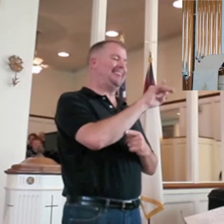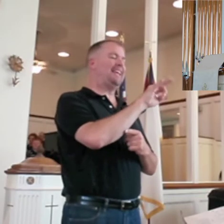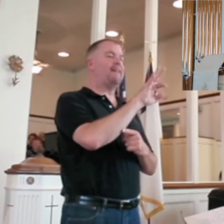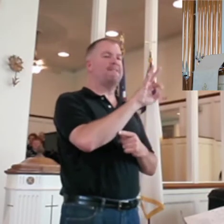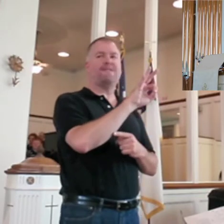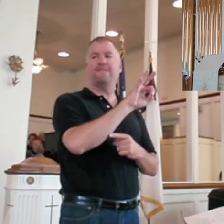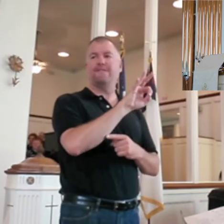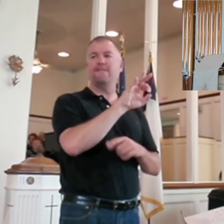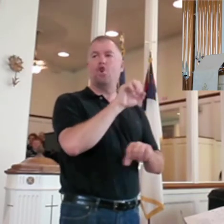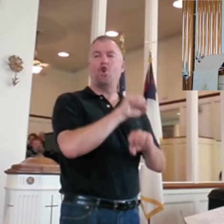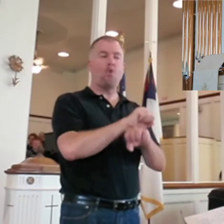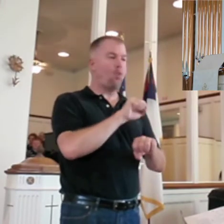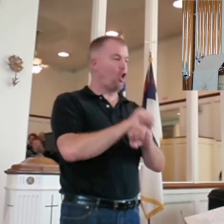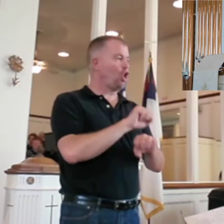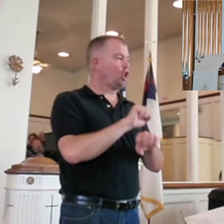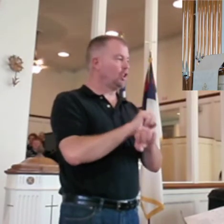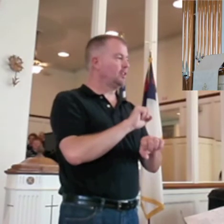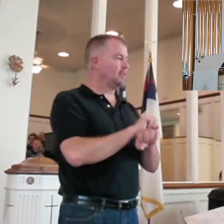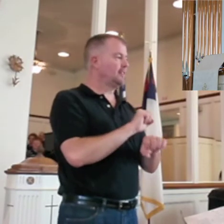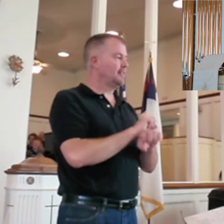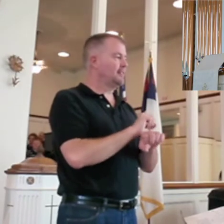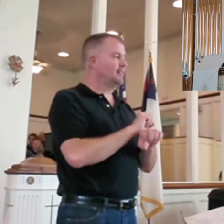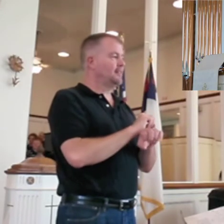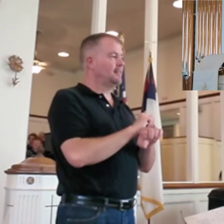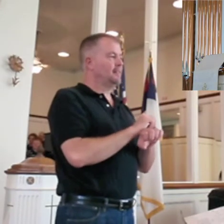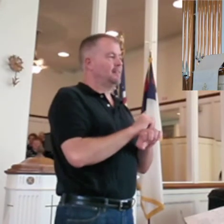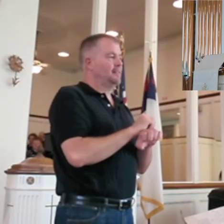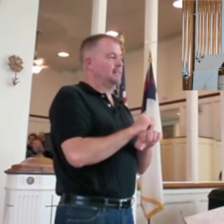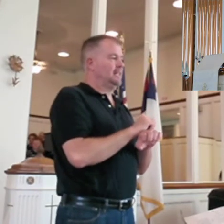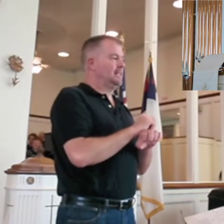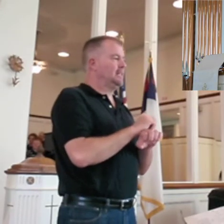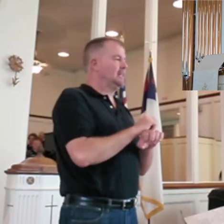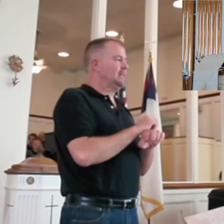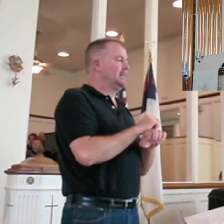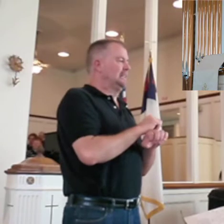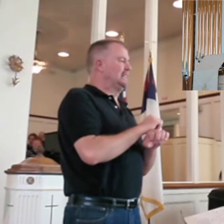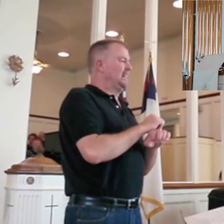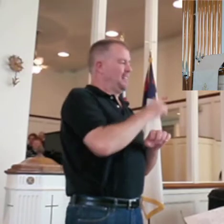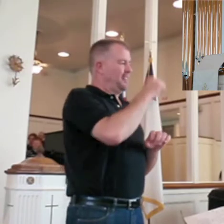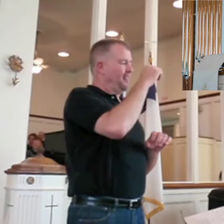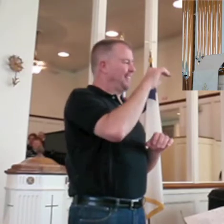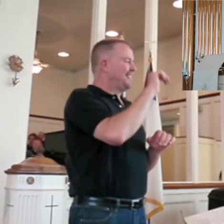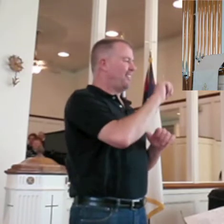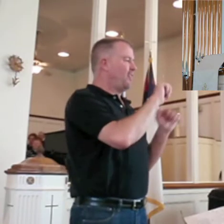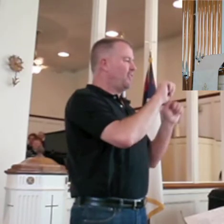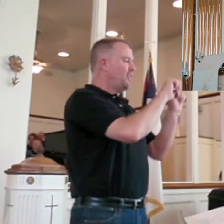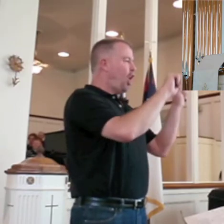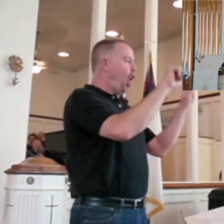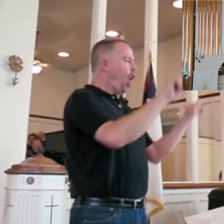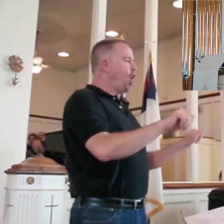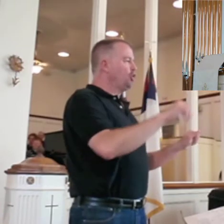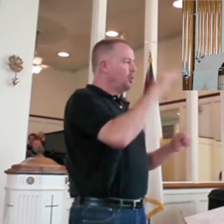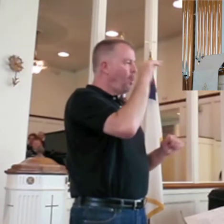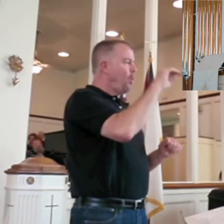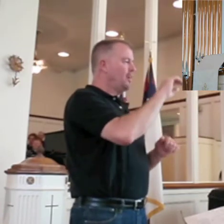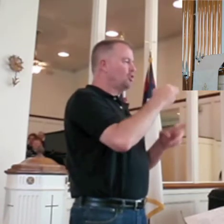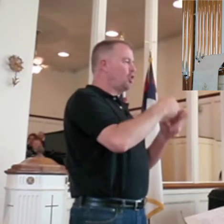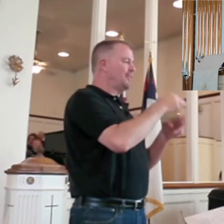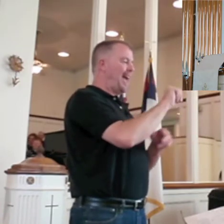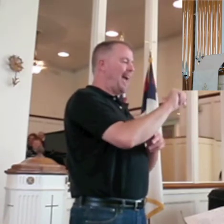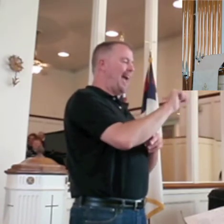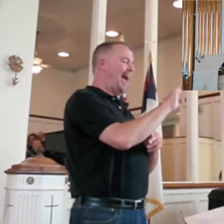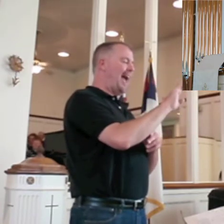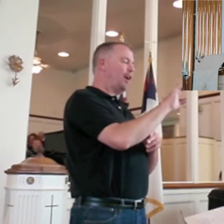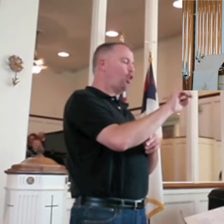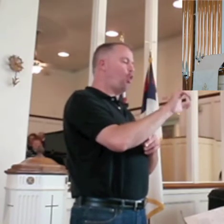Leif works at his young age to collect tab tops for the Ronald McDonald House because they get financially